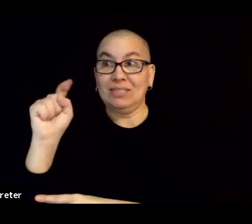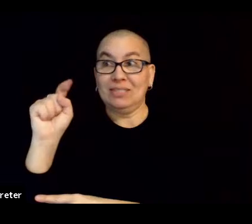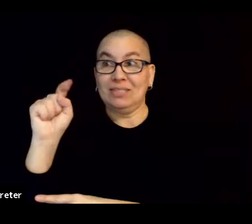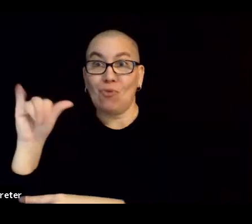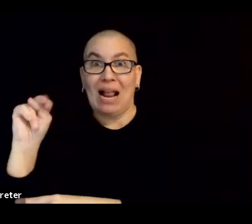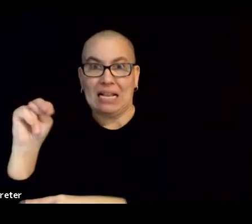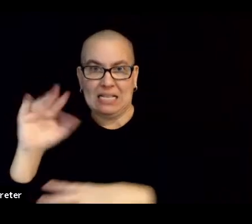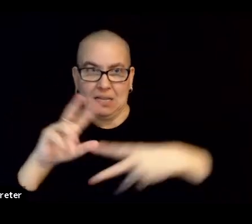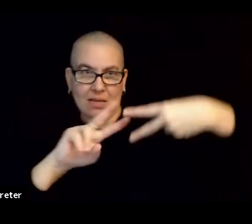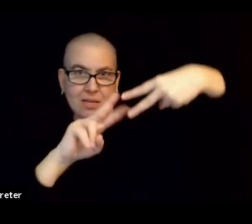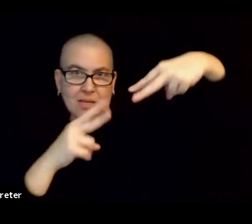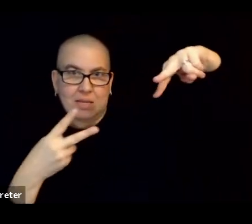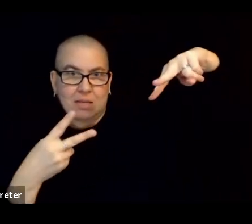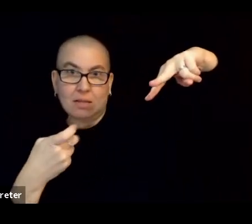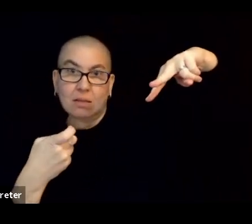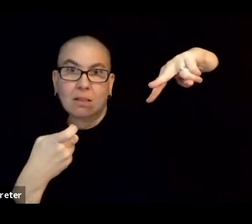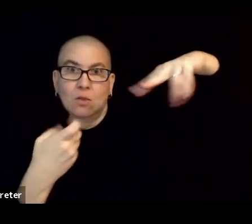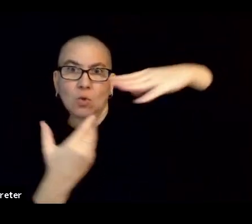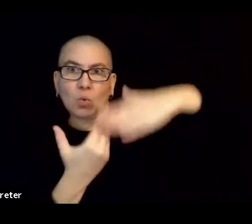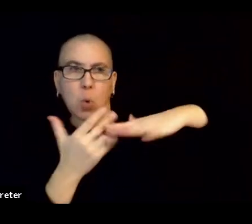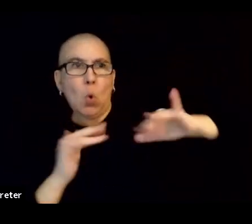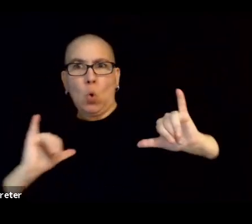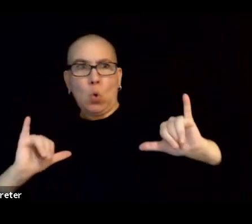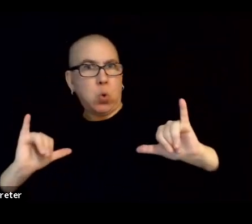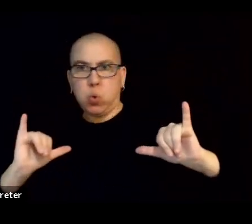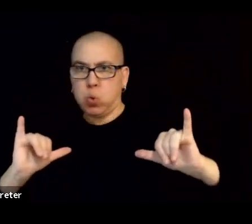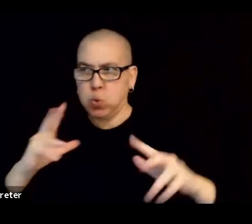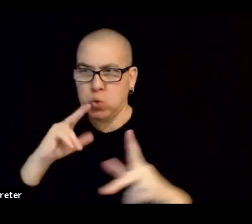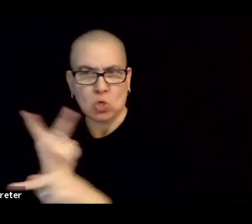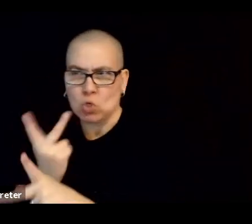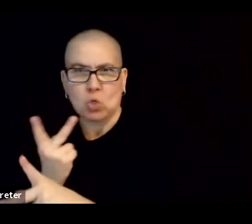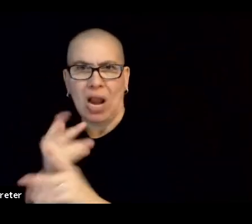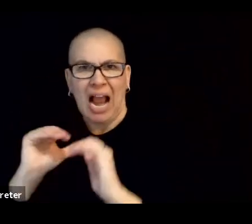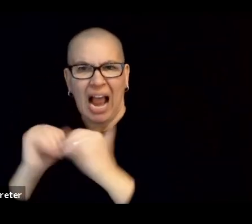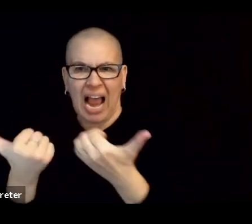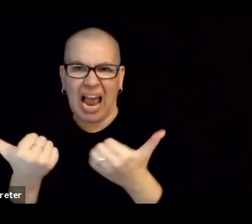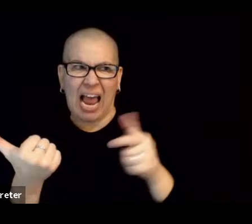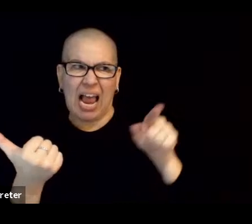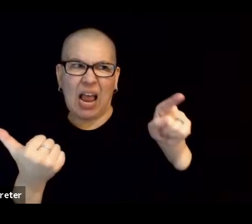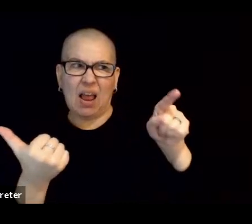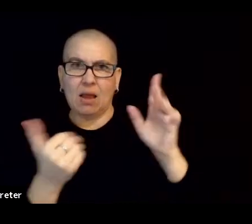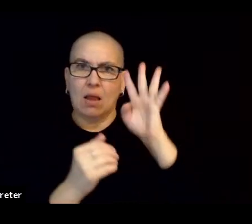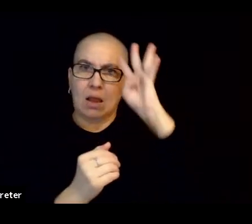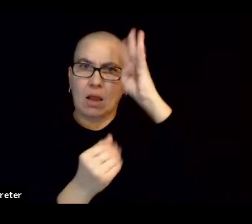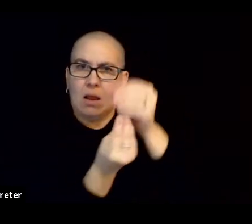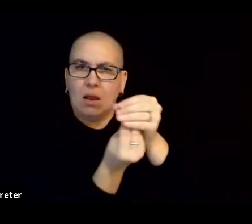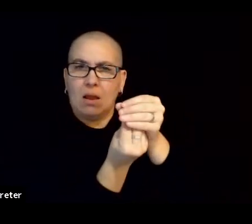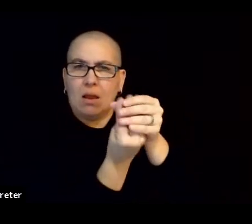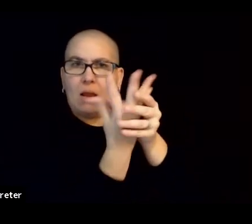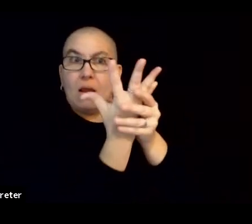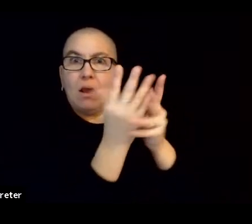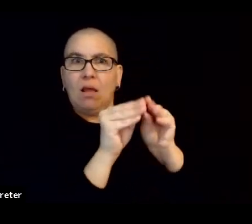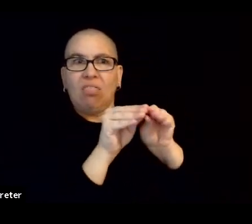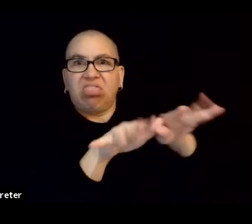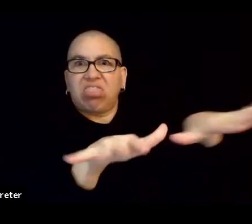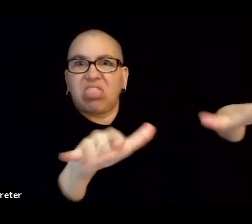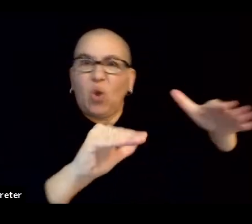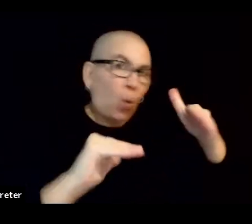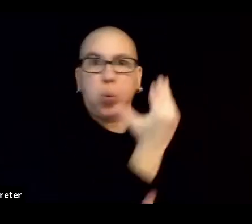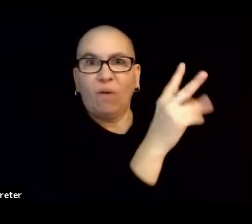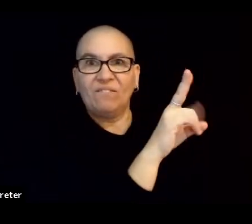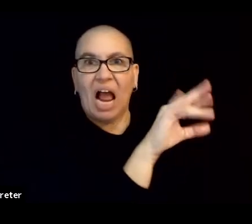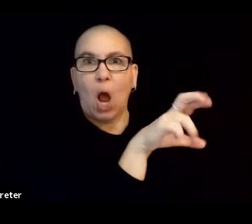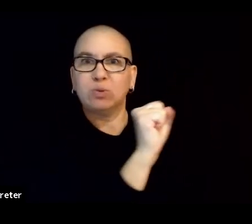of Health Partners. I want to just thank right now all the partners all over the state, local public health partners, healthcare